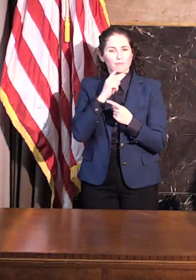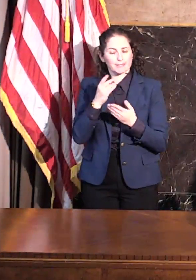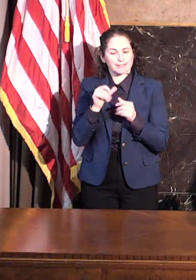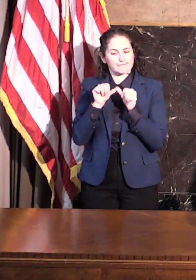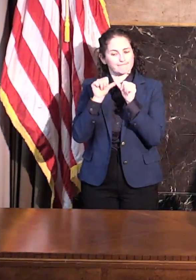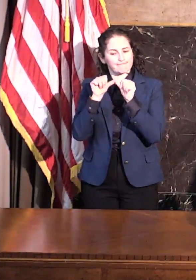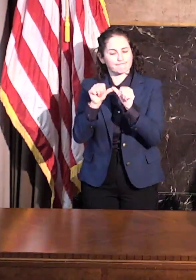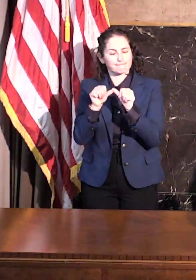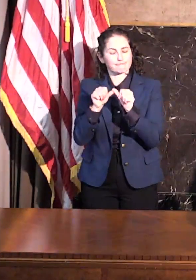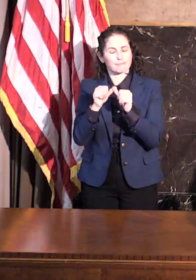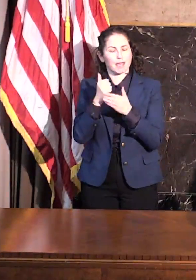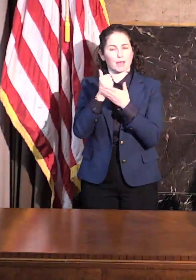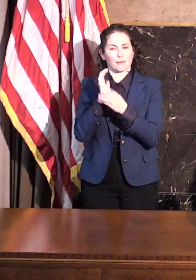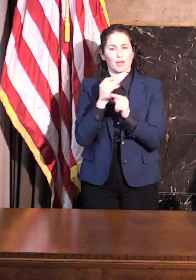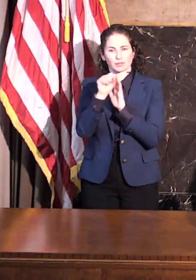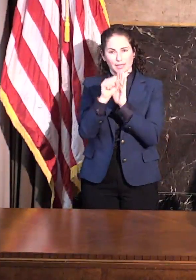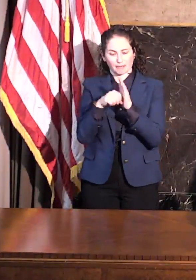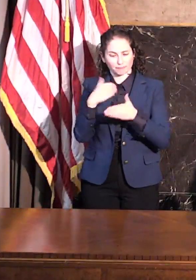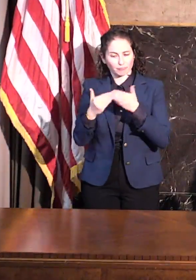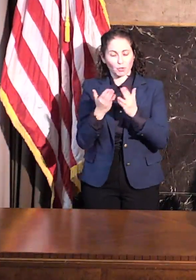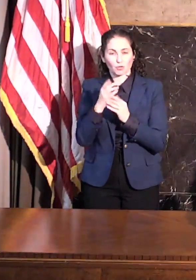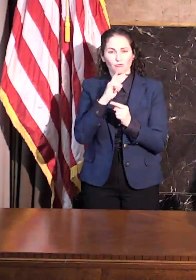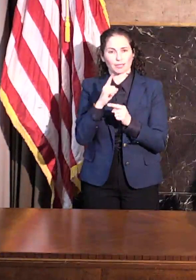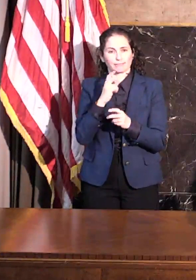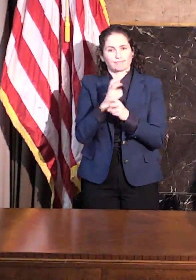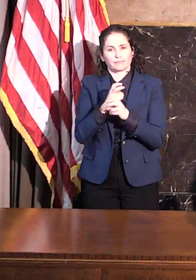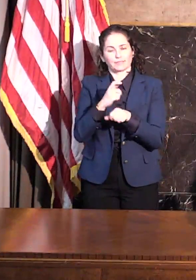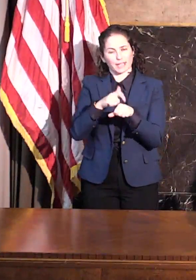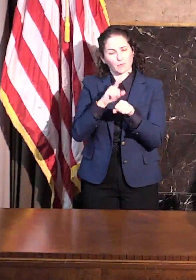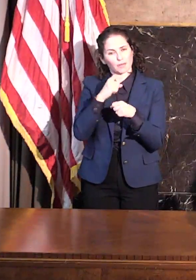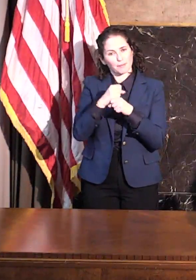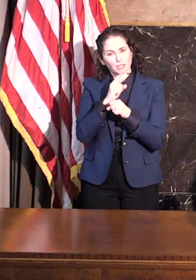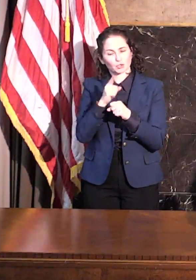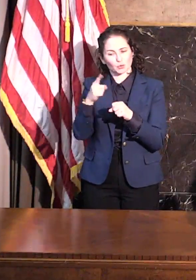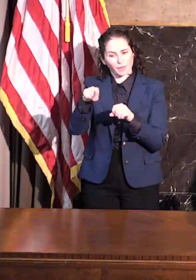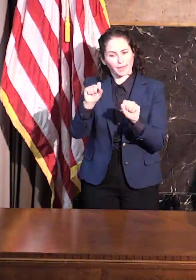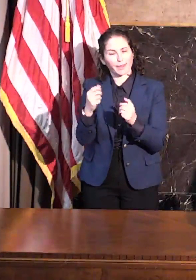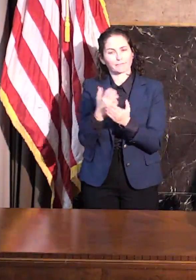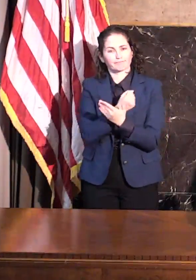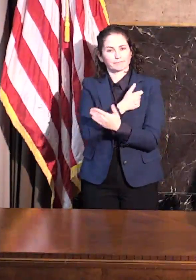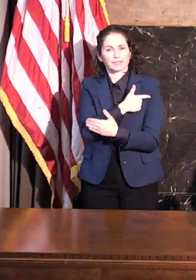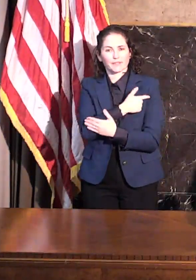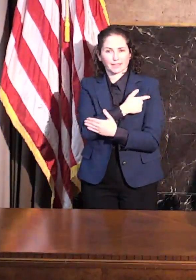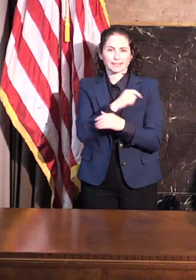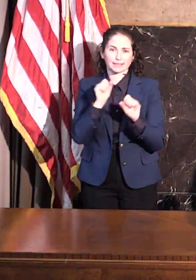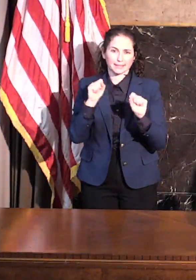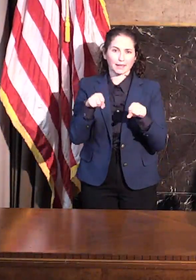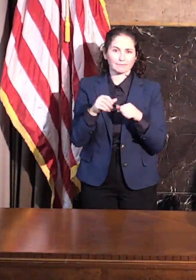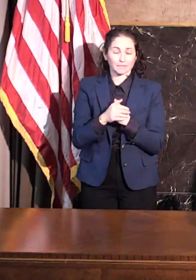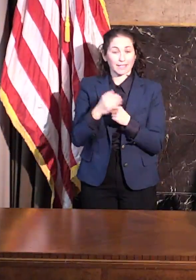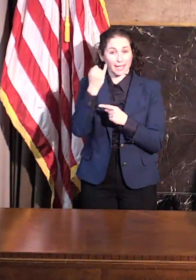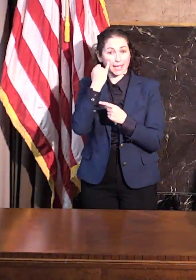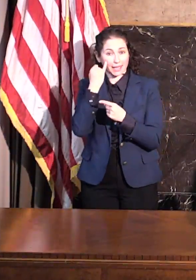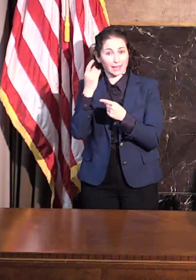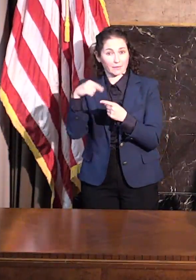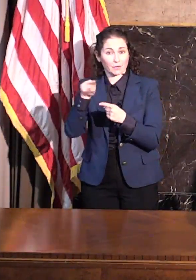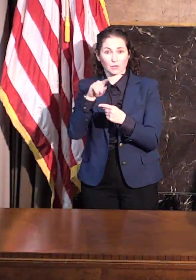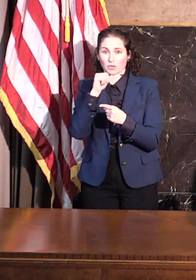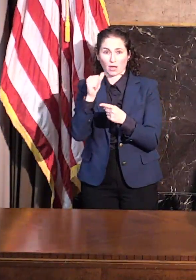many have not had the option of being able to work from home because they were essential front-facing